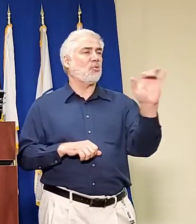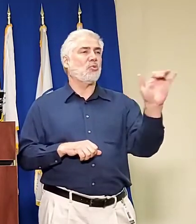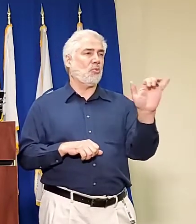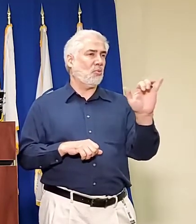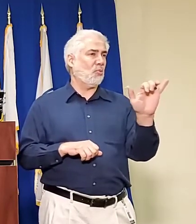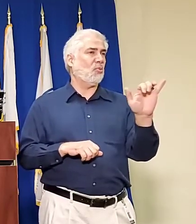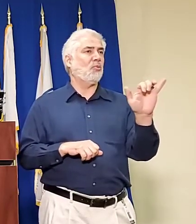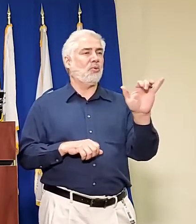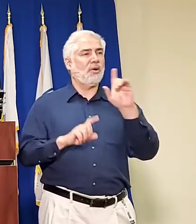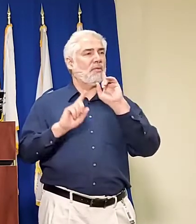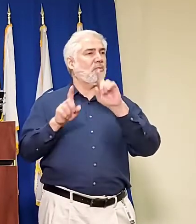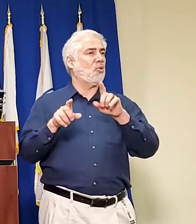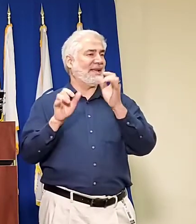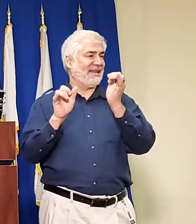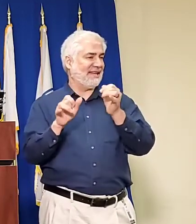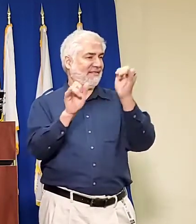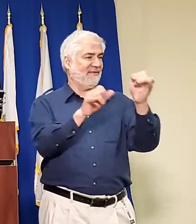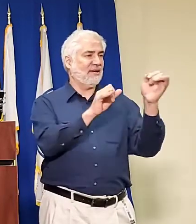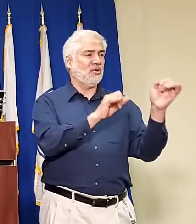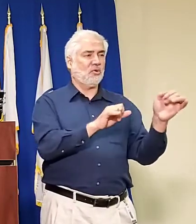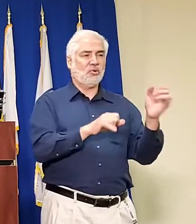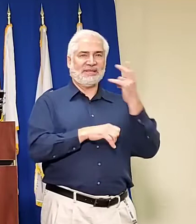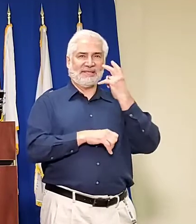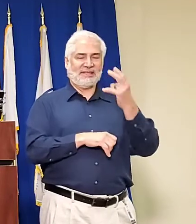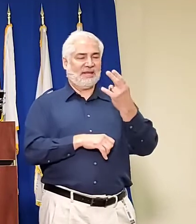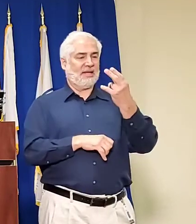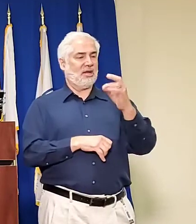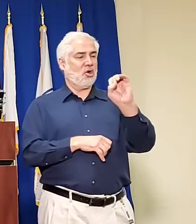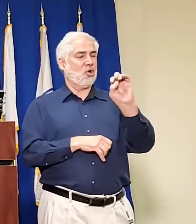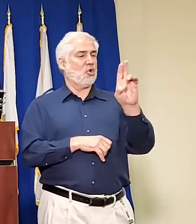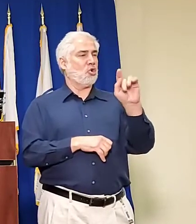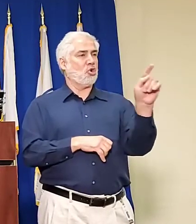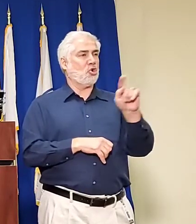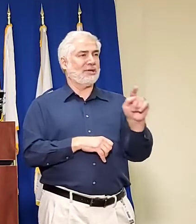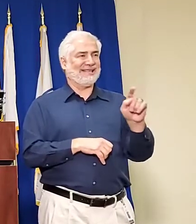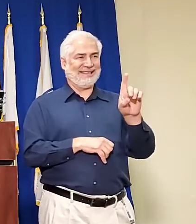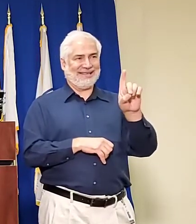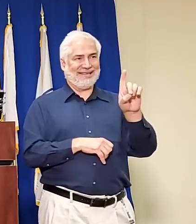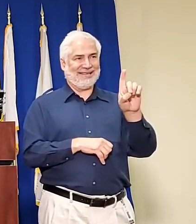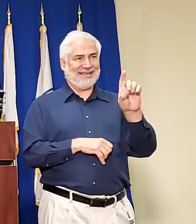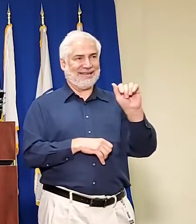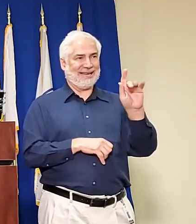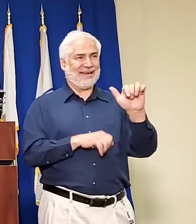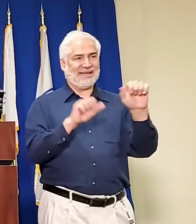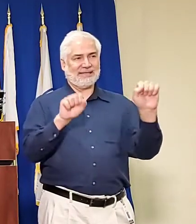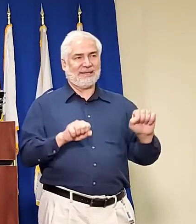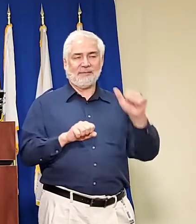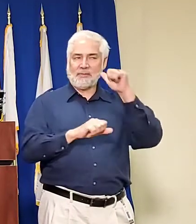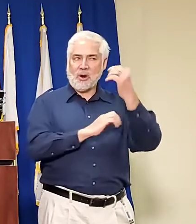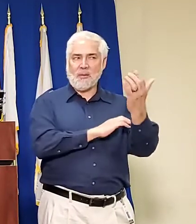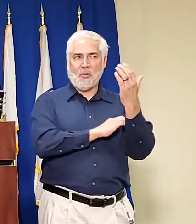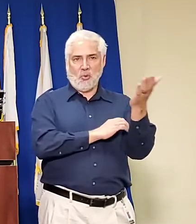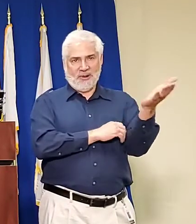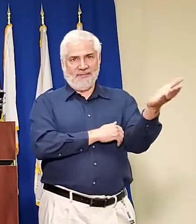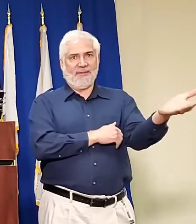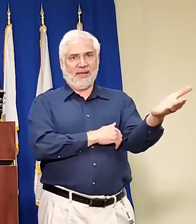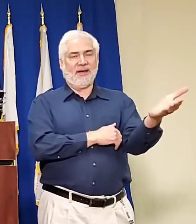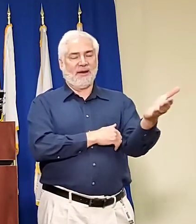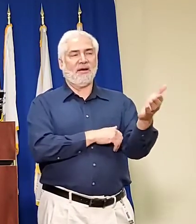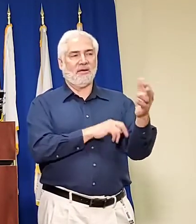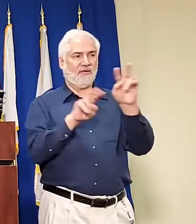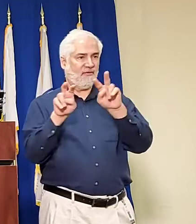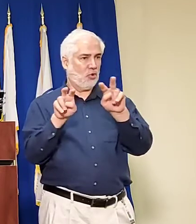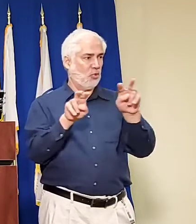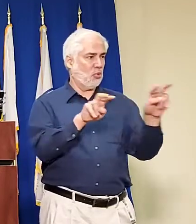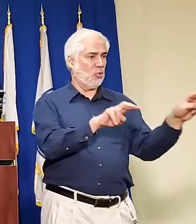out individually. It should be visible in the Hertz data probably by tomorrow morning so that it's a more comprehensive view of all systems at